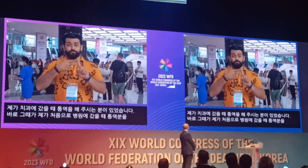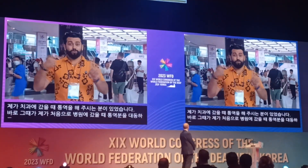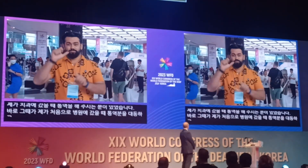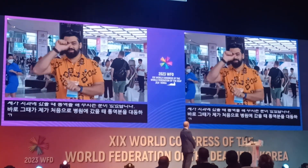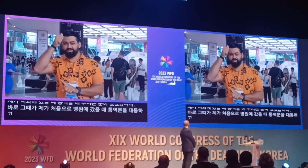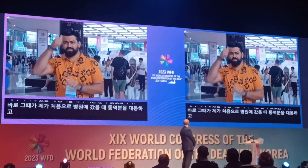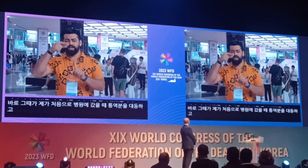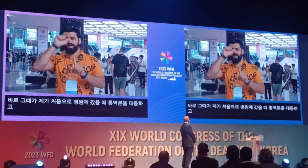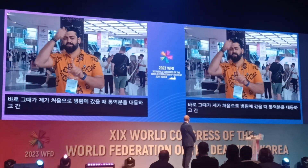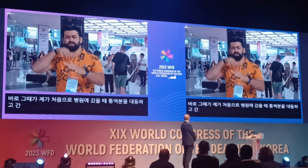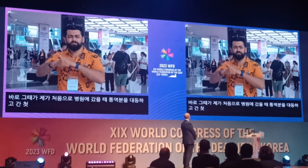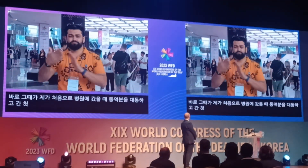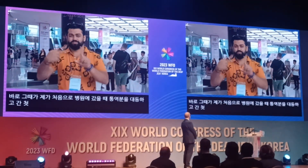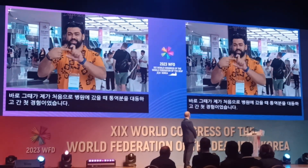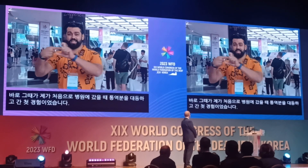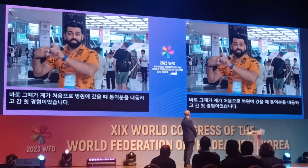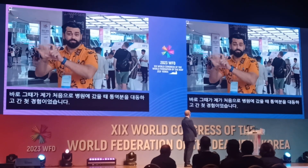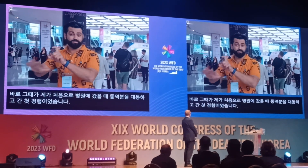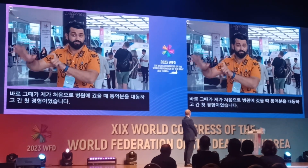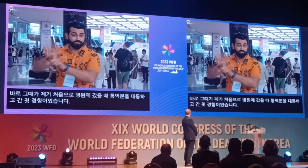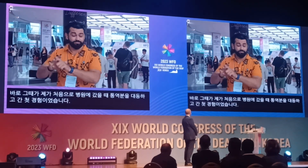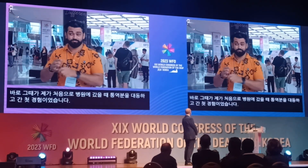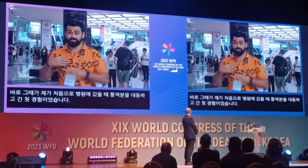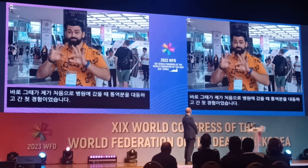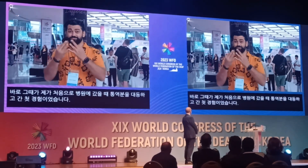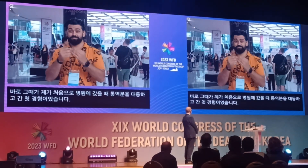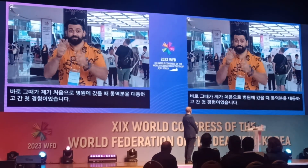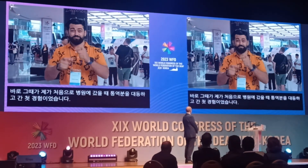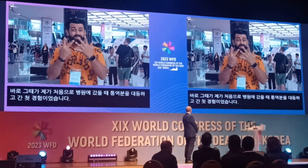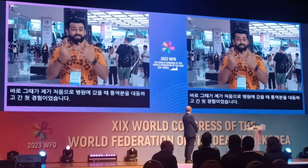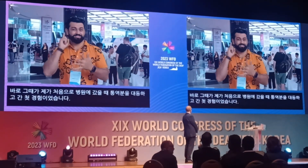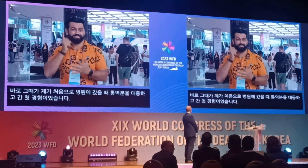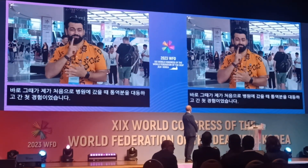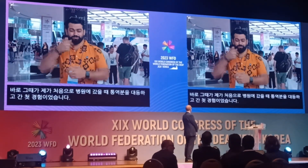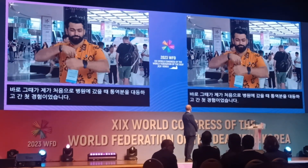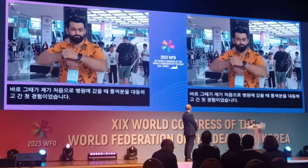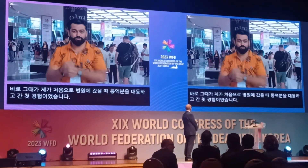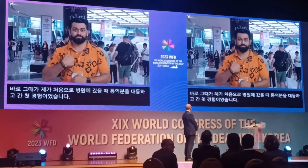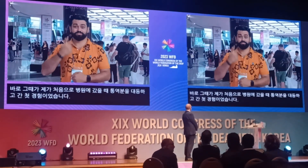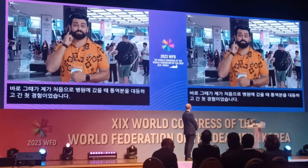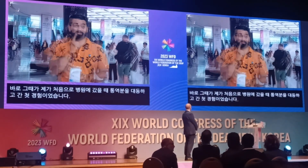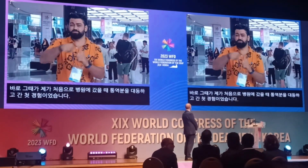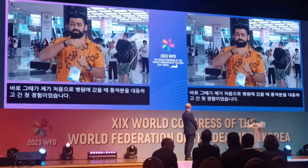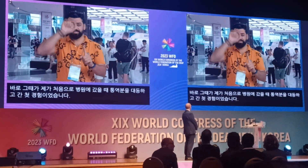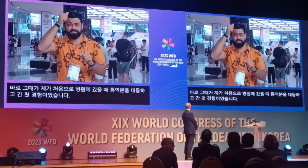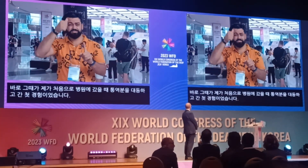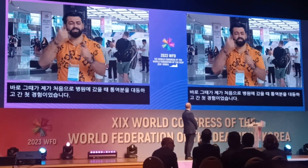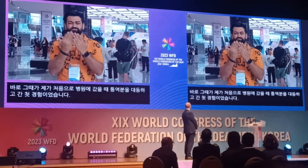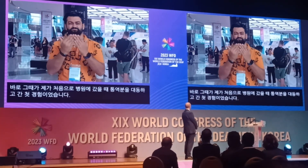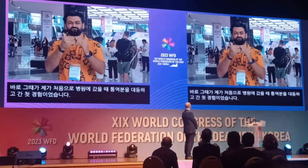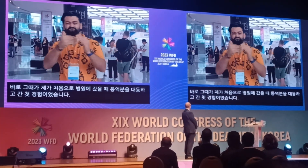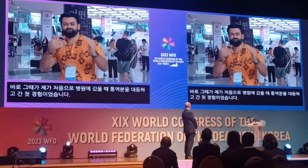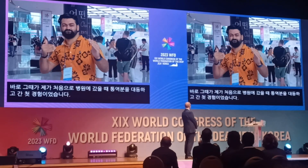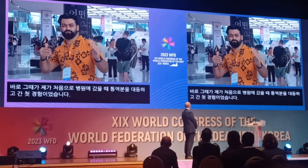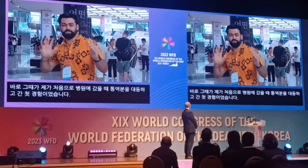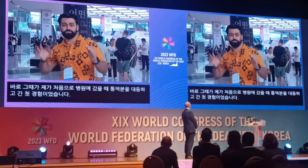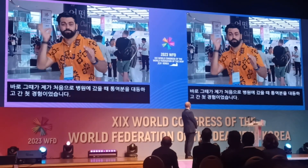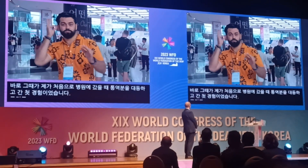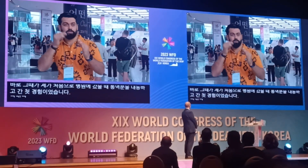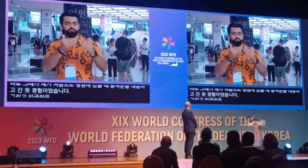implant, I need an interpreter when I talk to you. Throughout India, you see deaf people born in